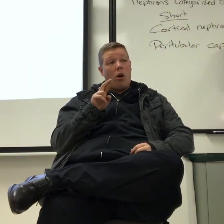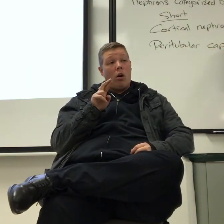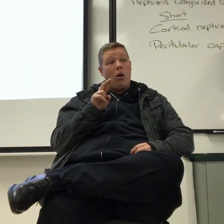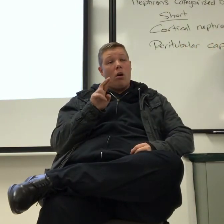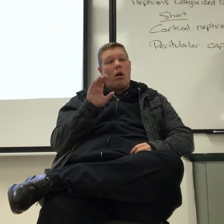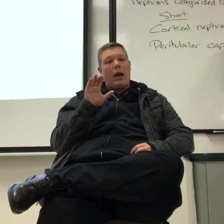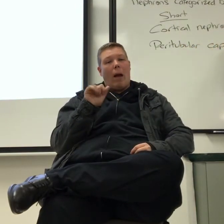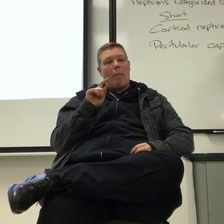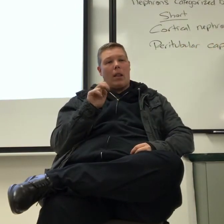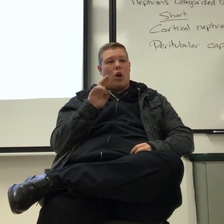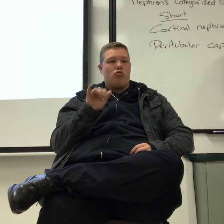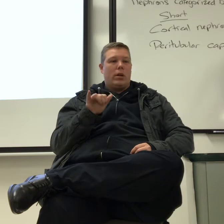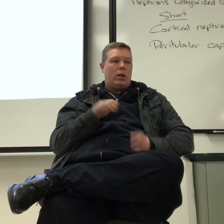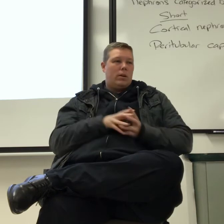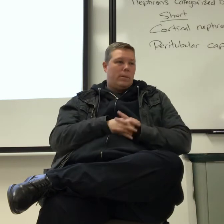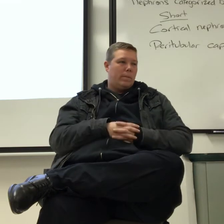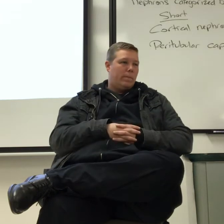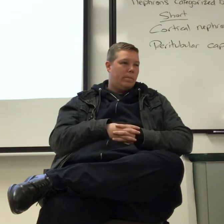capillaries.